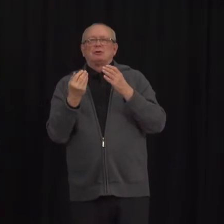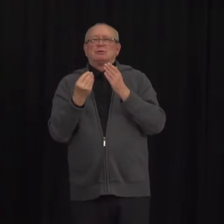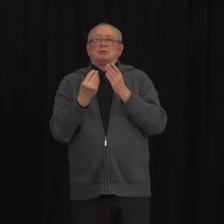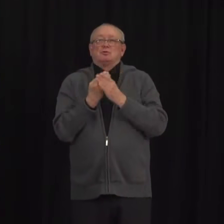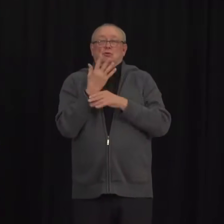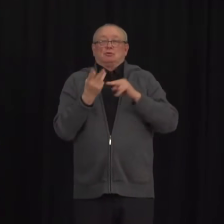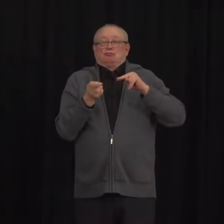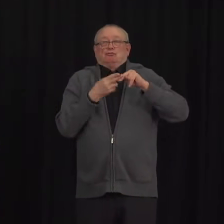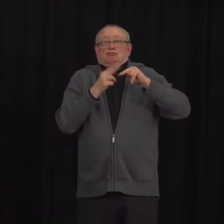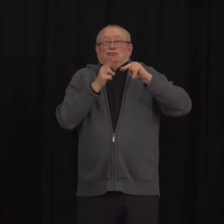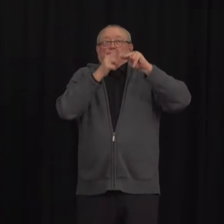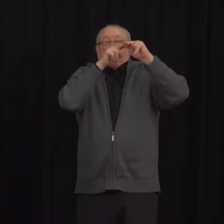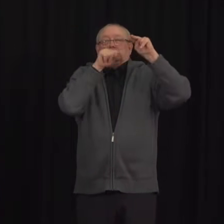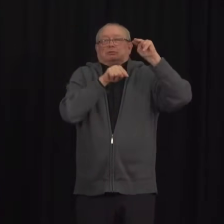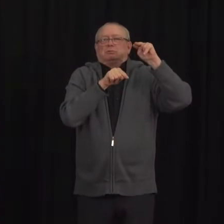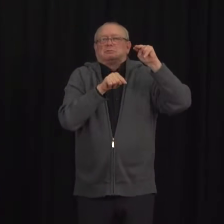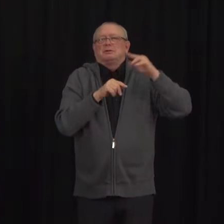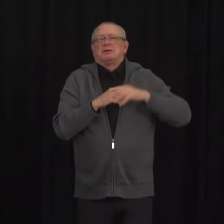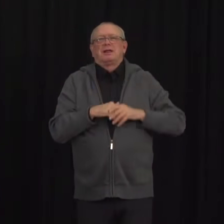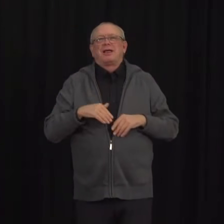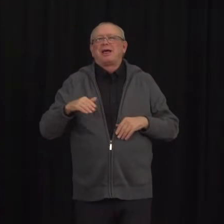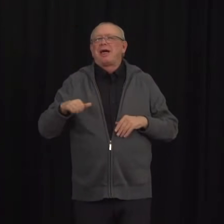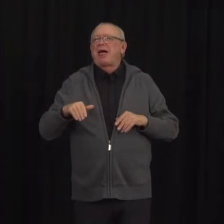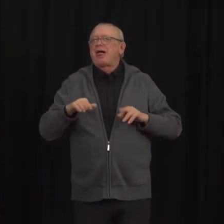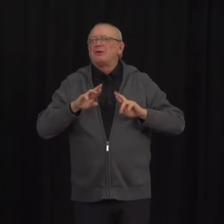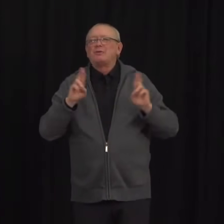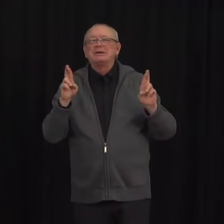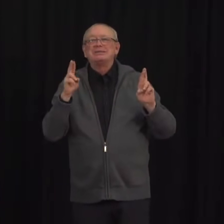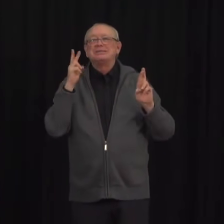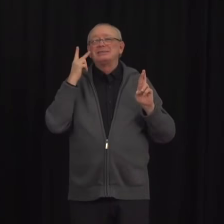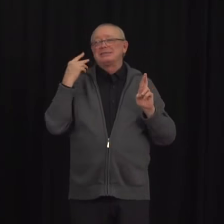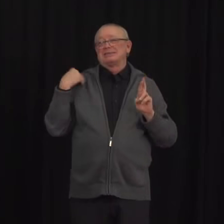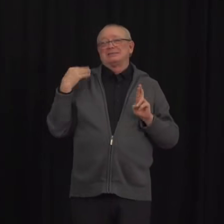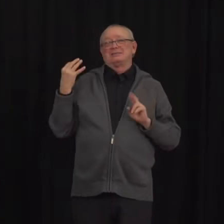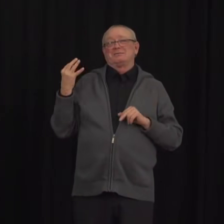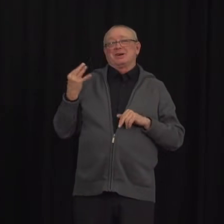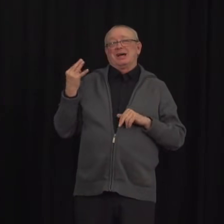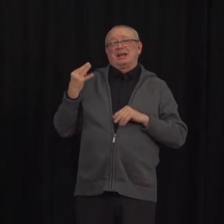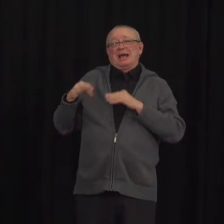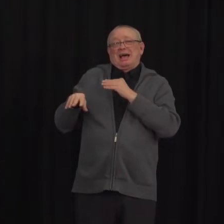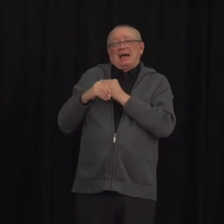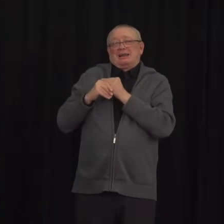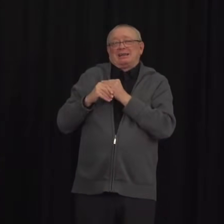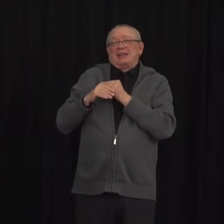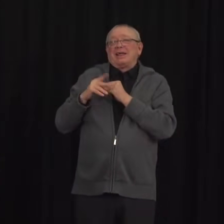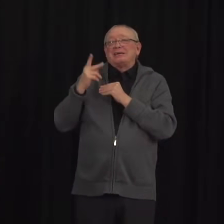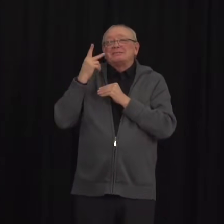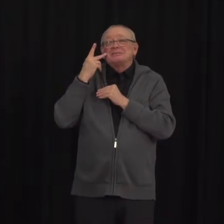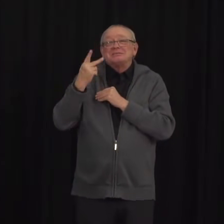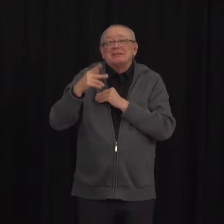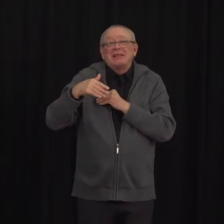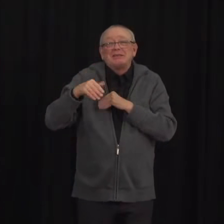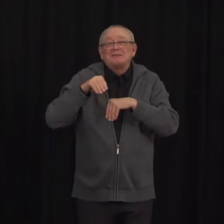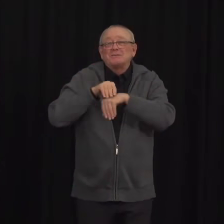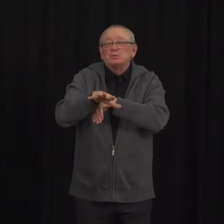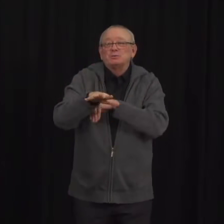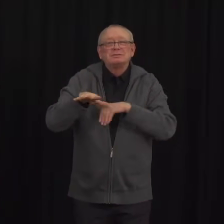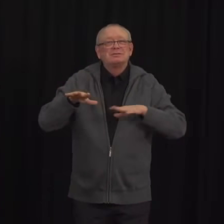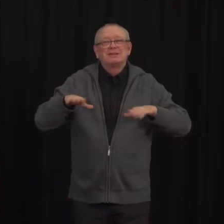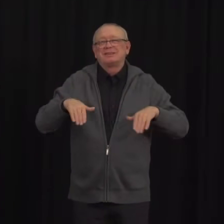Friday. And so again, we will watch that very closely. And we do need to consider the fact that